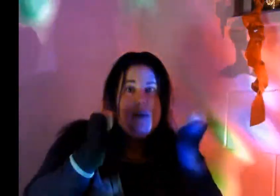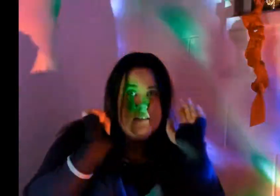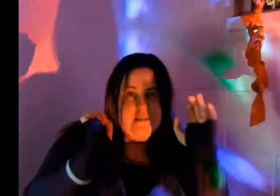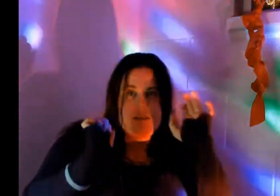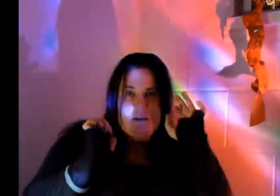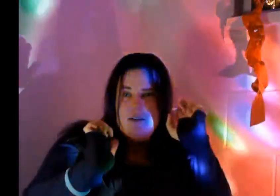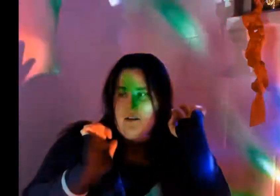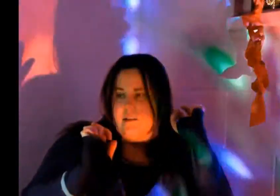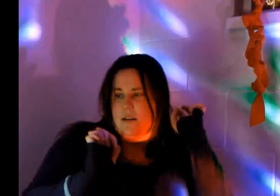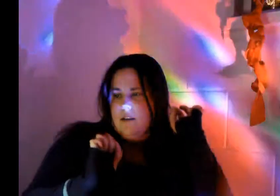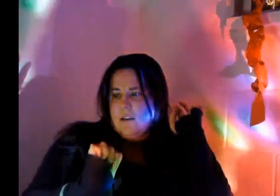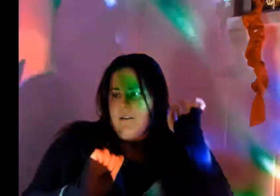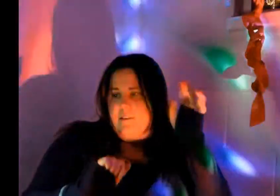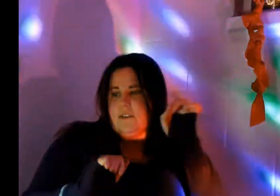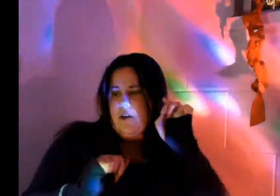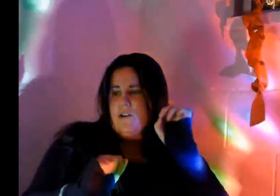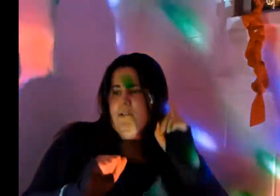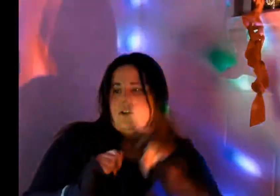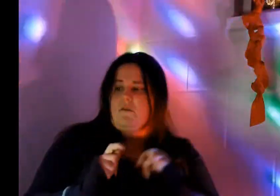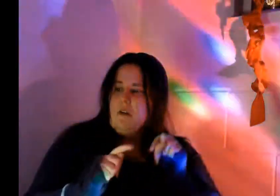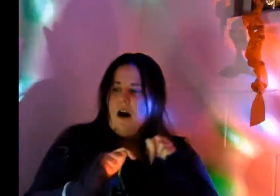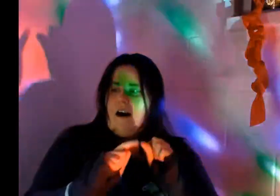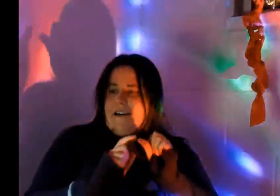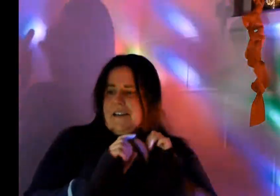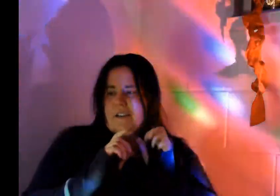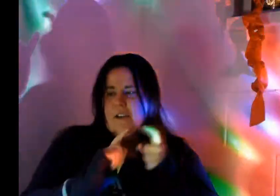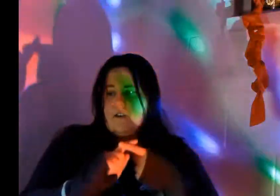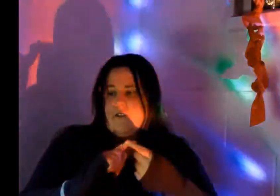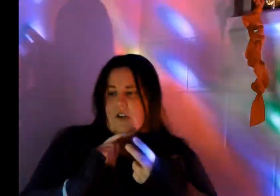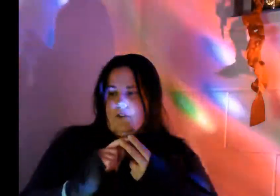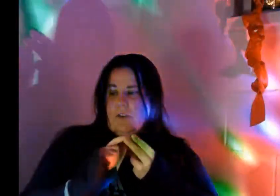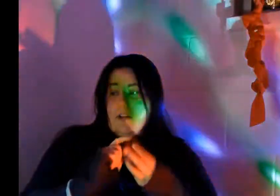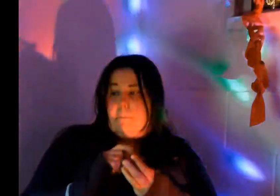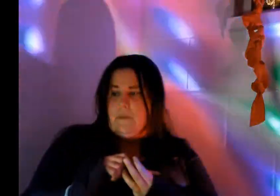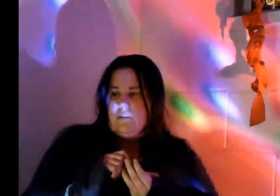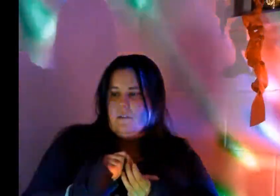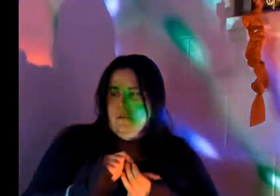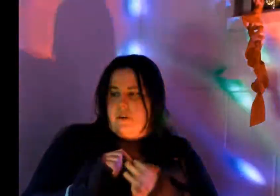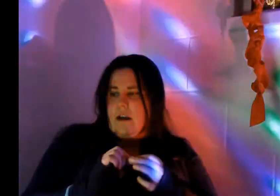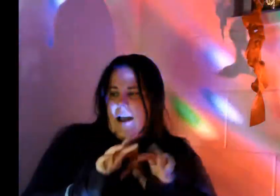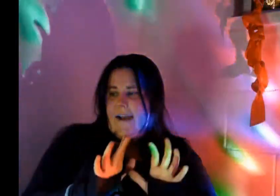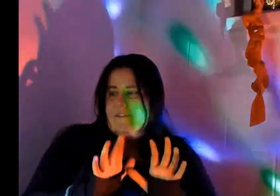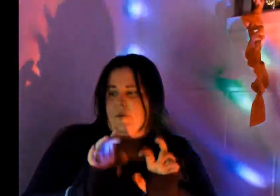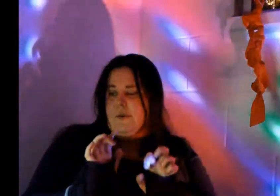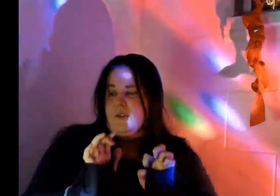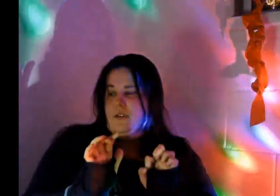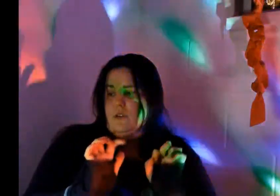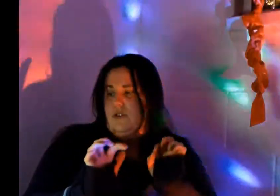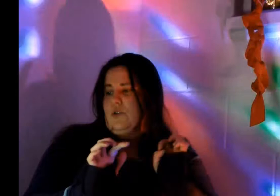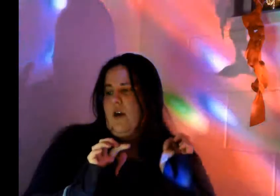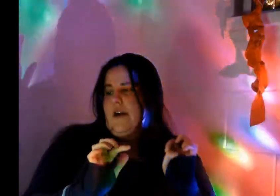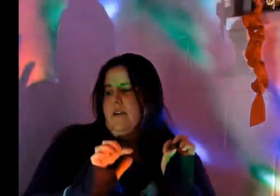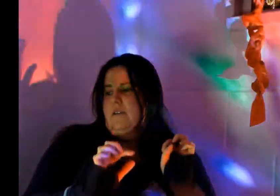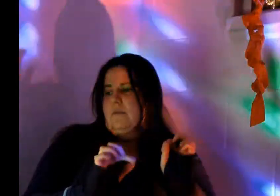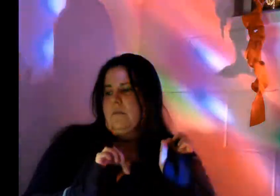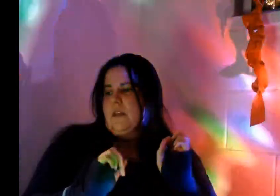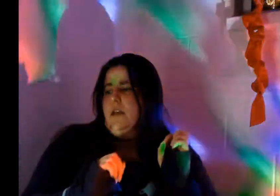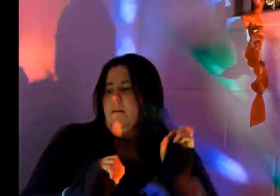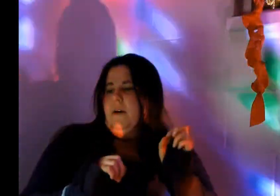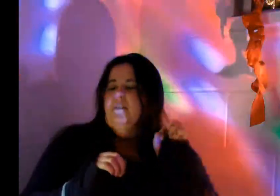space. This also leaves behind red, green, and blue after images on your eyes. Mine tend